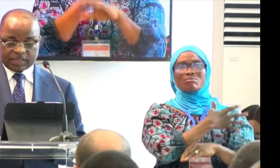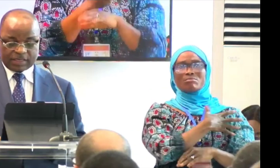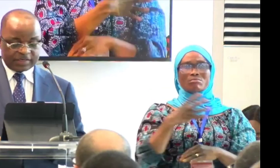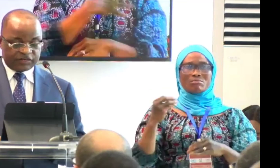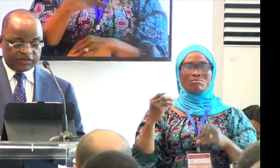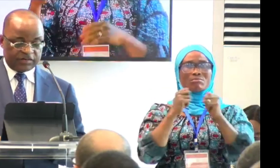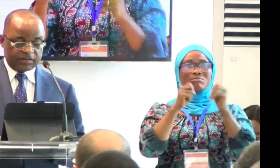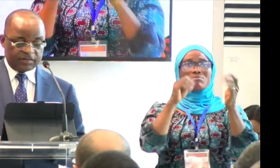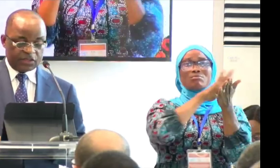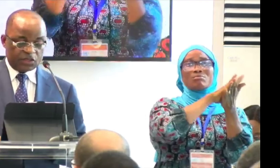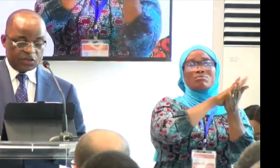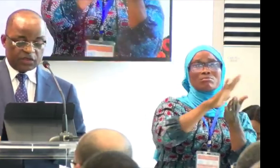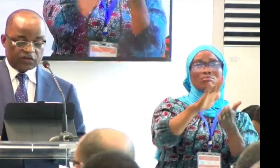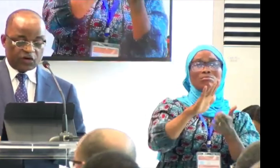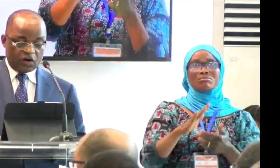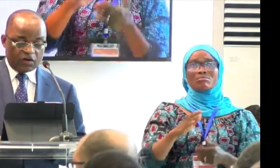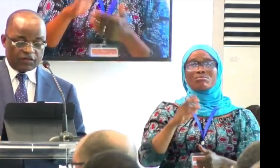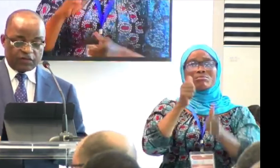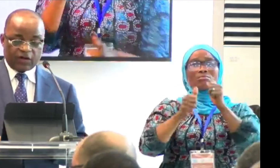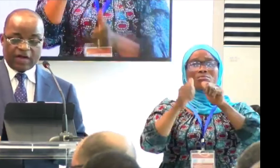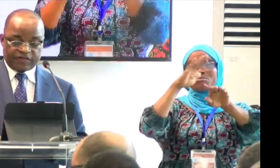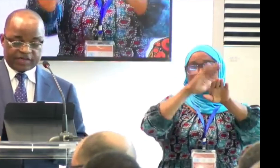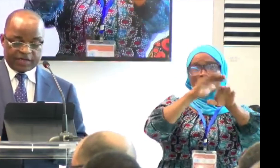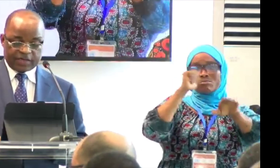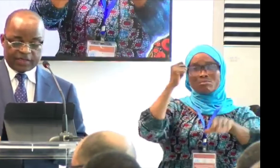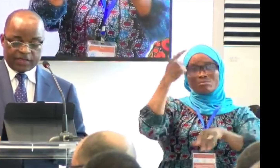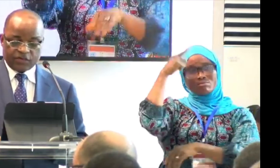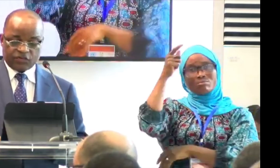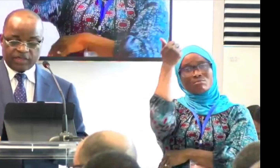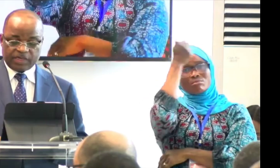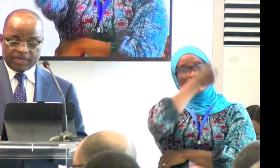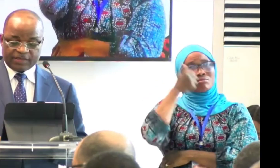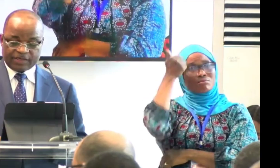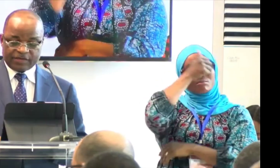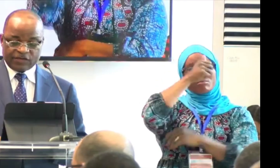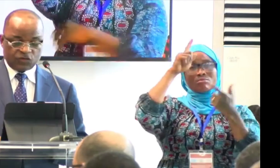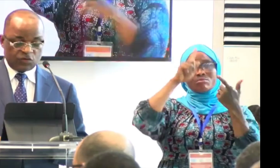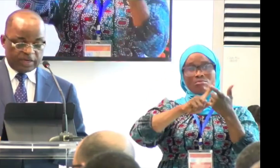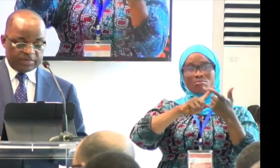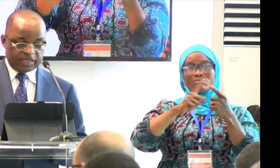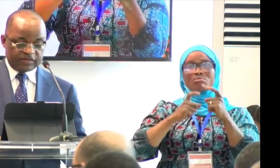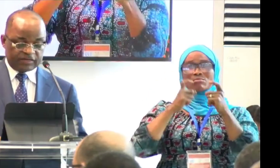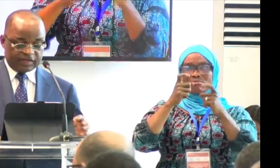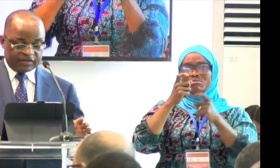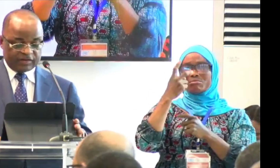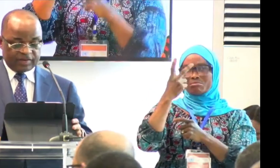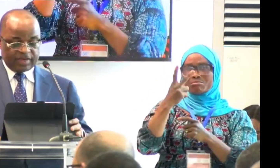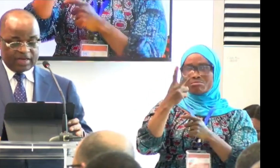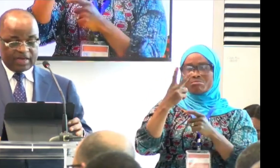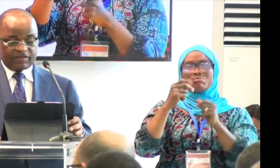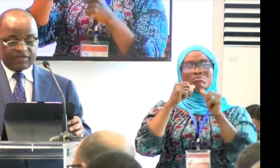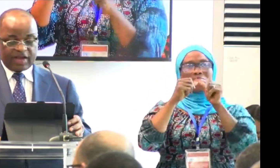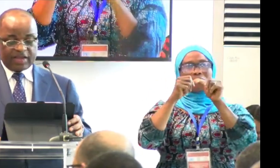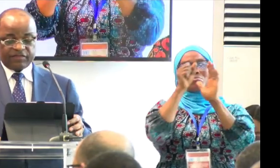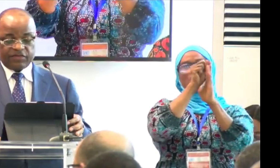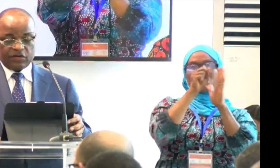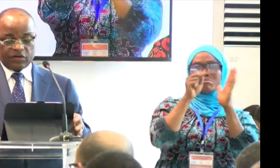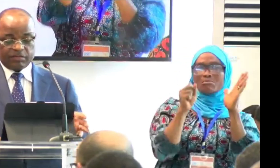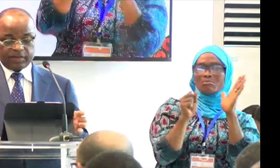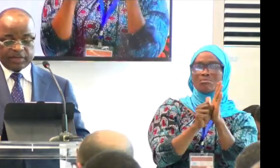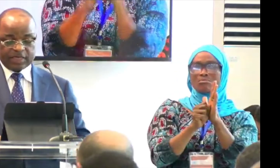State Declaration, which call for Africa to be granted permanent seats,